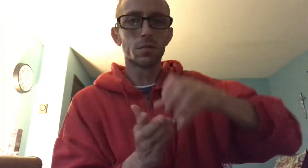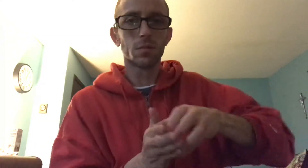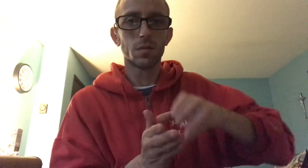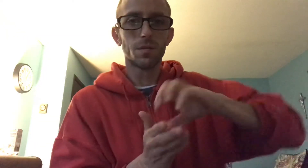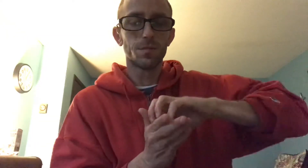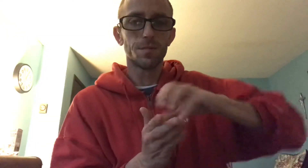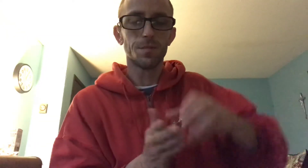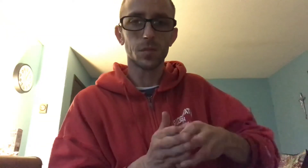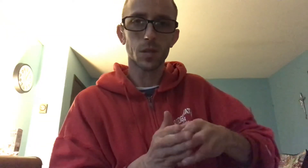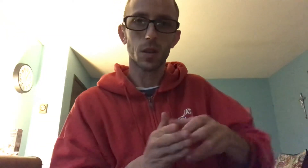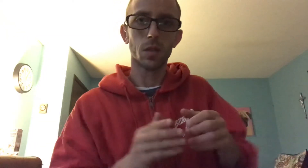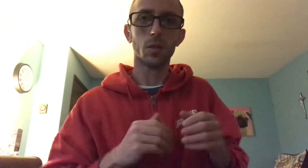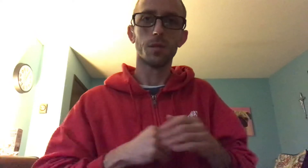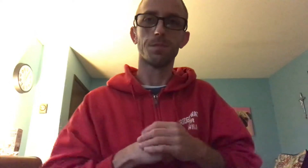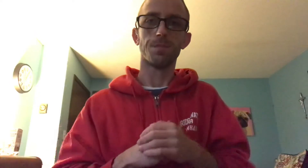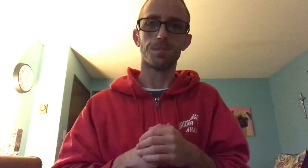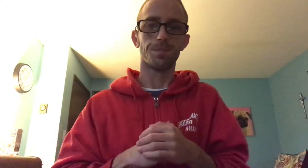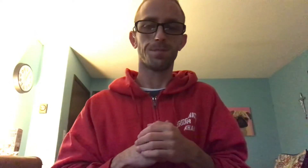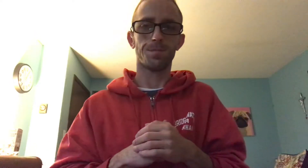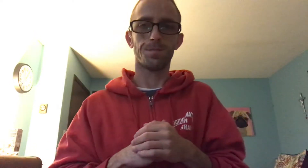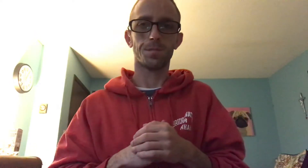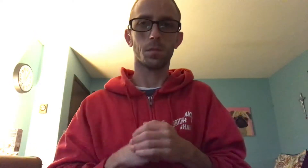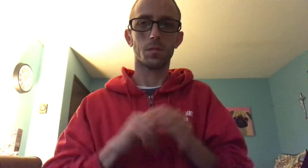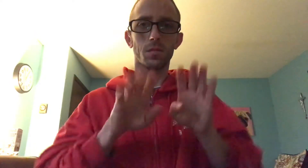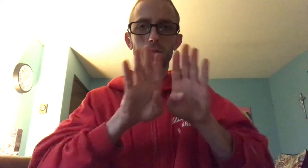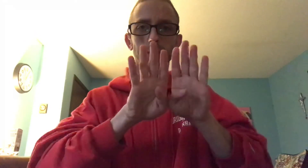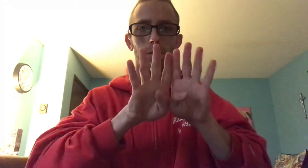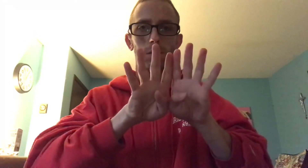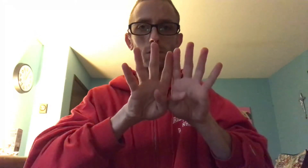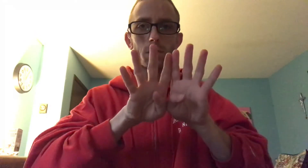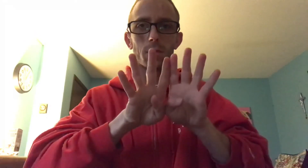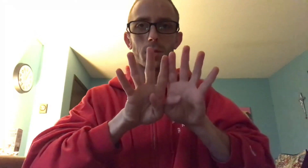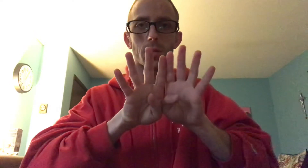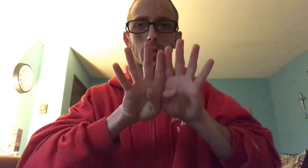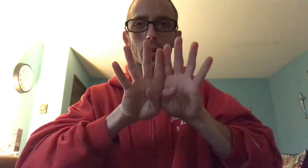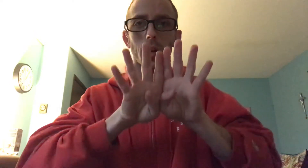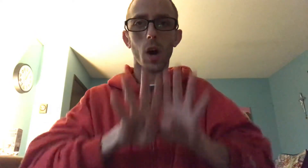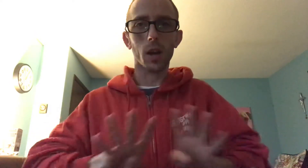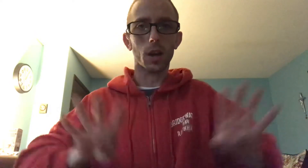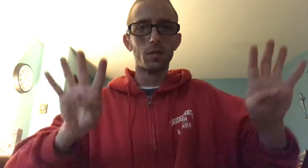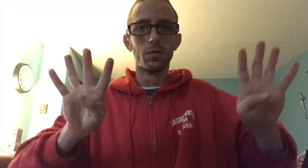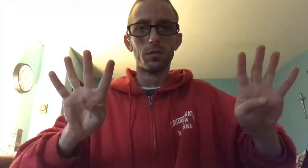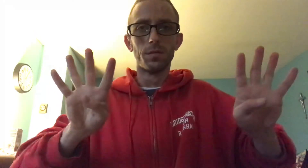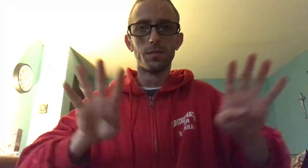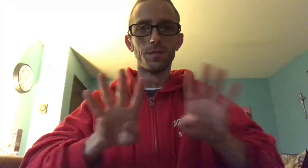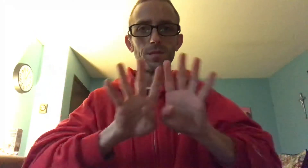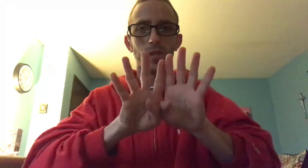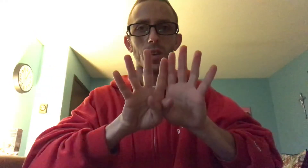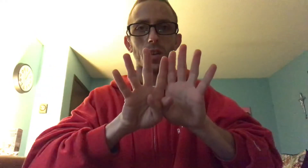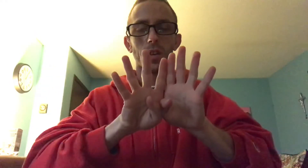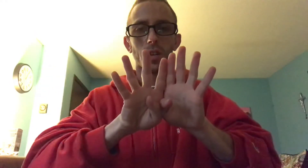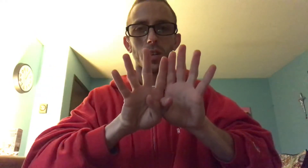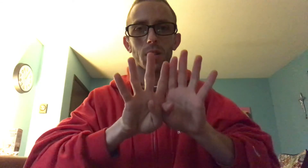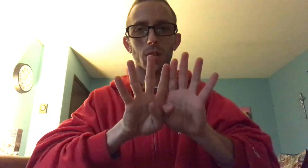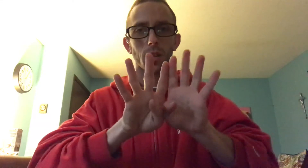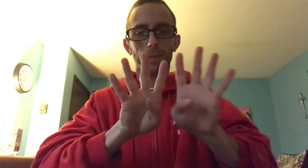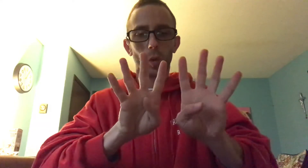Hanukkah, that's four